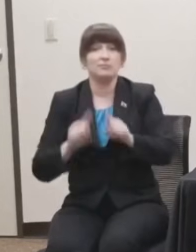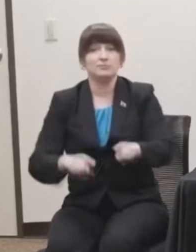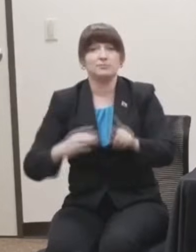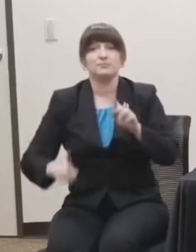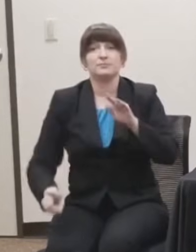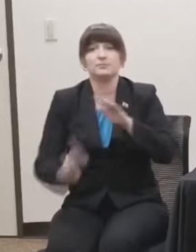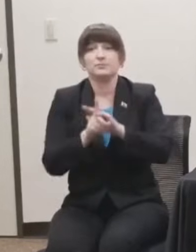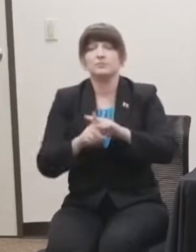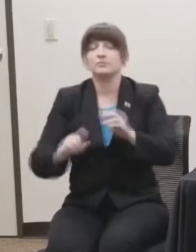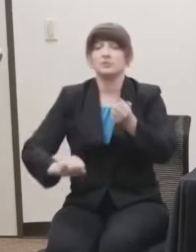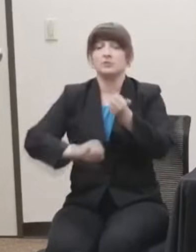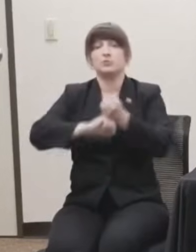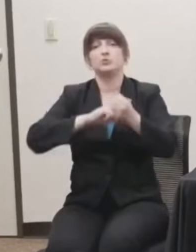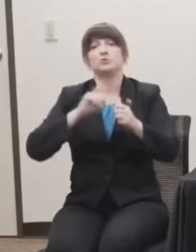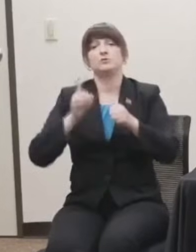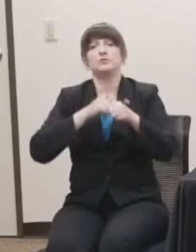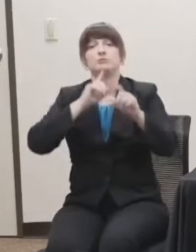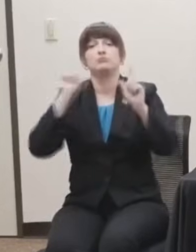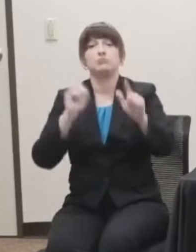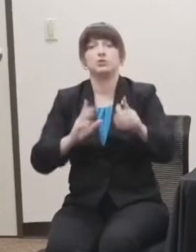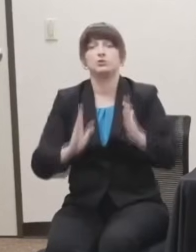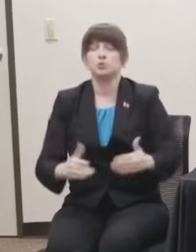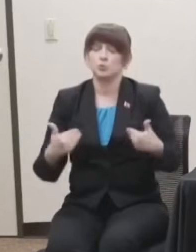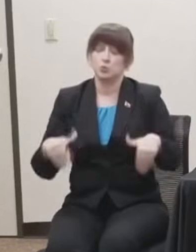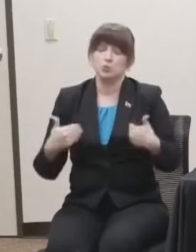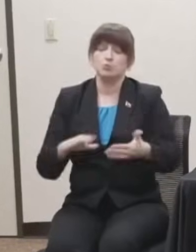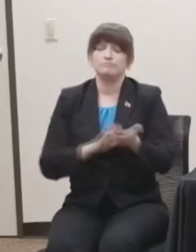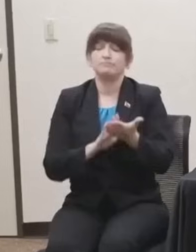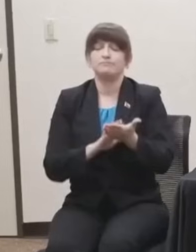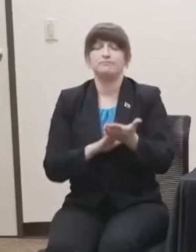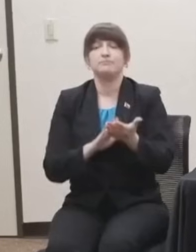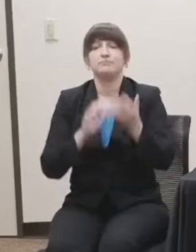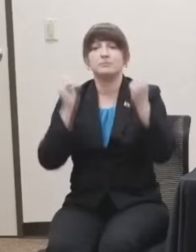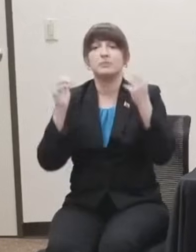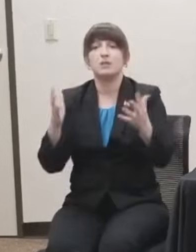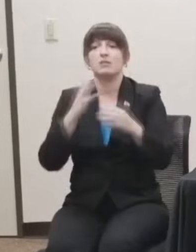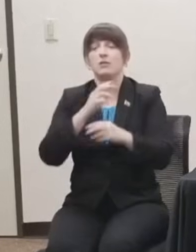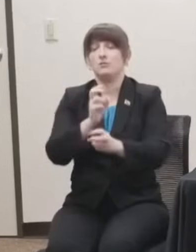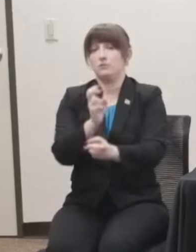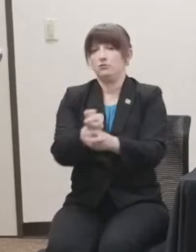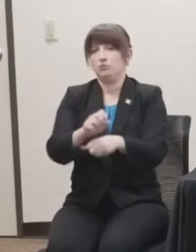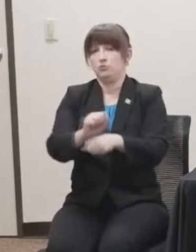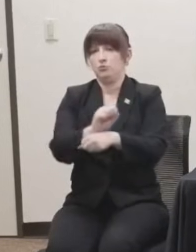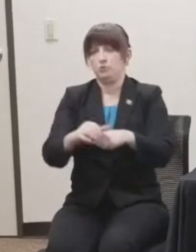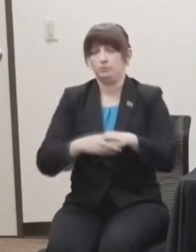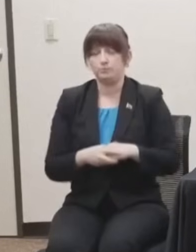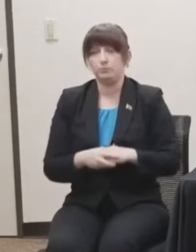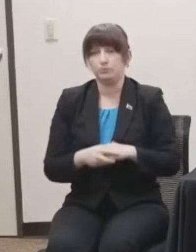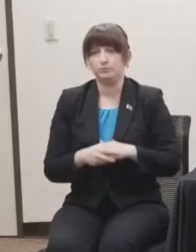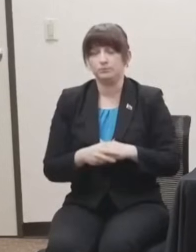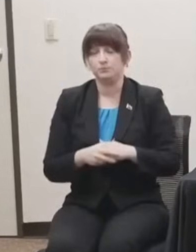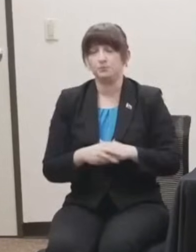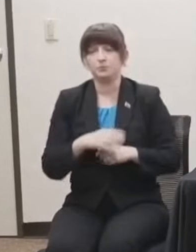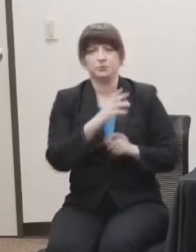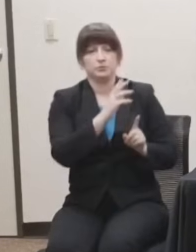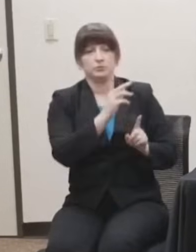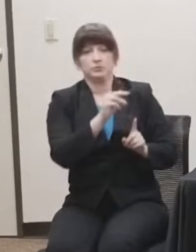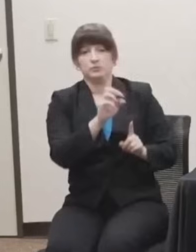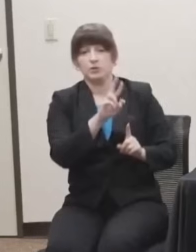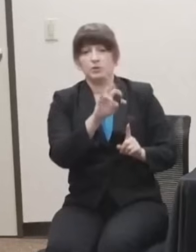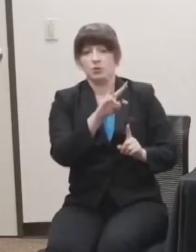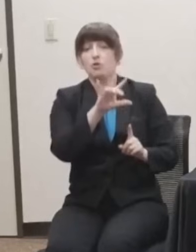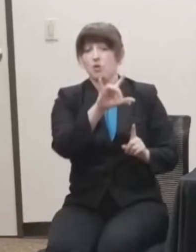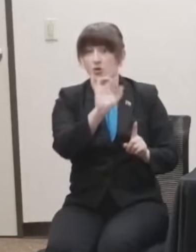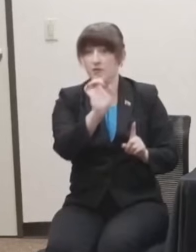first responders in there, because there's a lot of good work going on. We're not taking away from any resources from Kerrville to pre-stage here. We're pulling